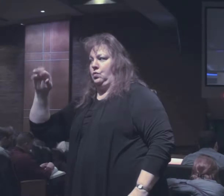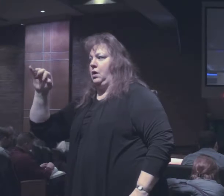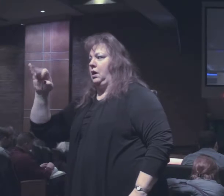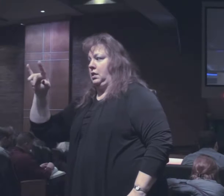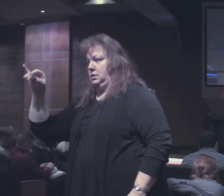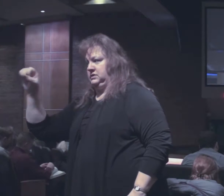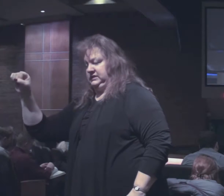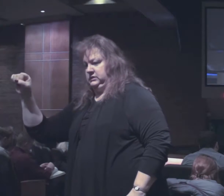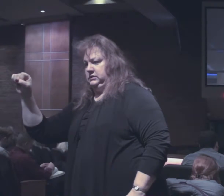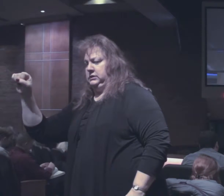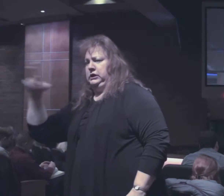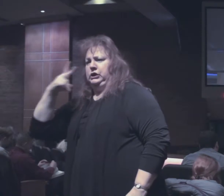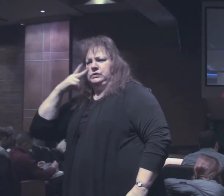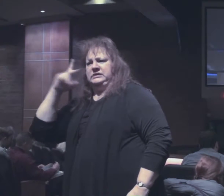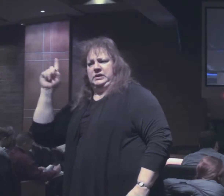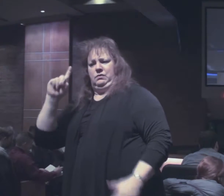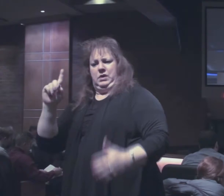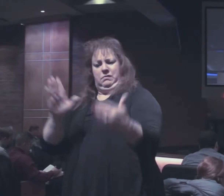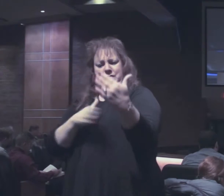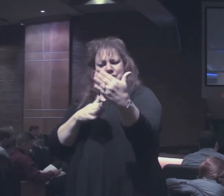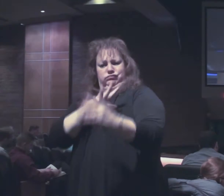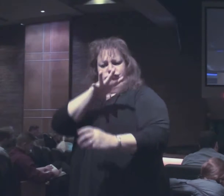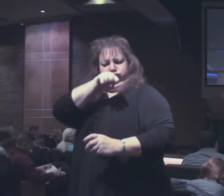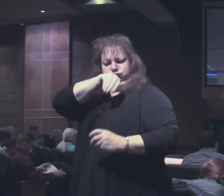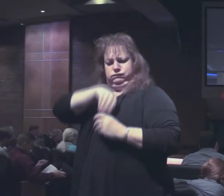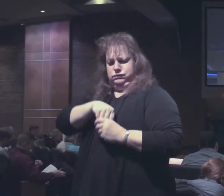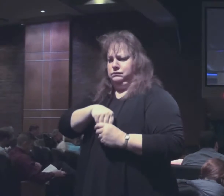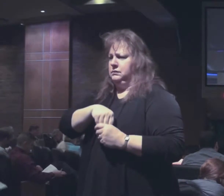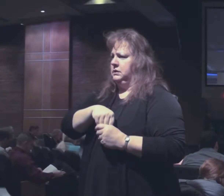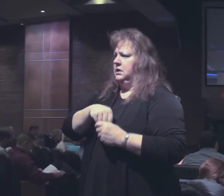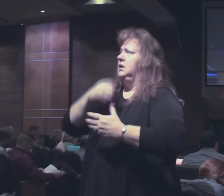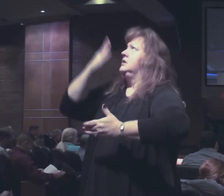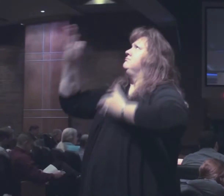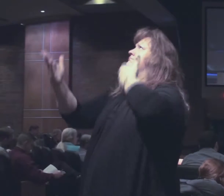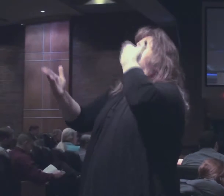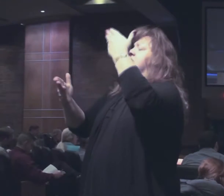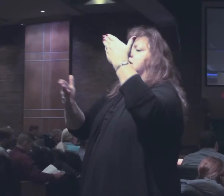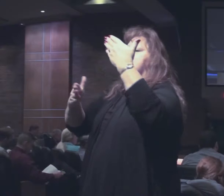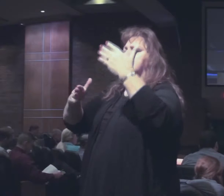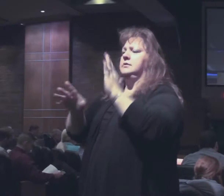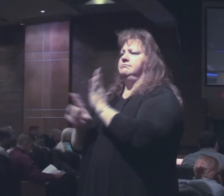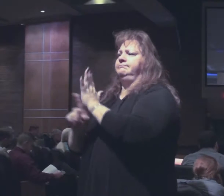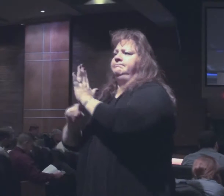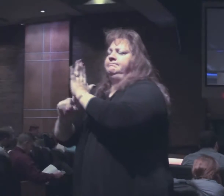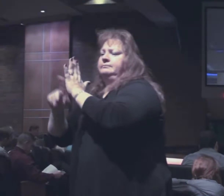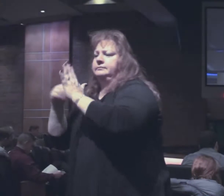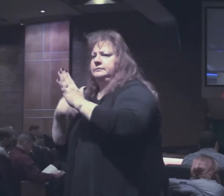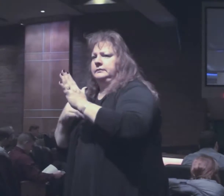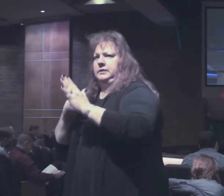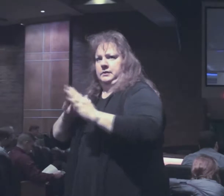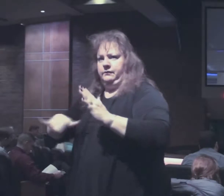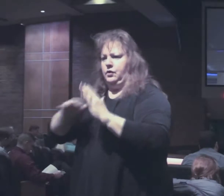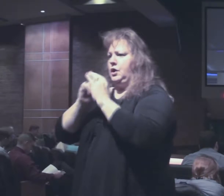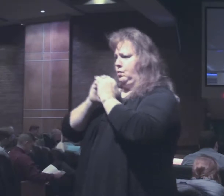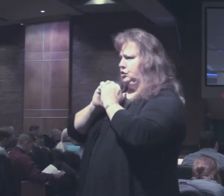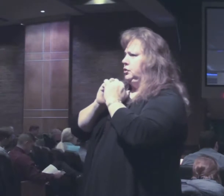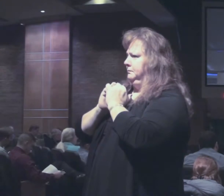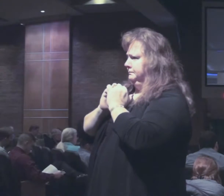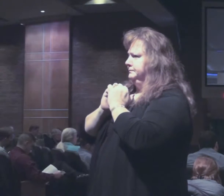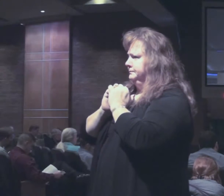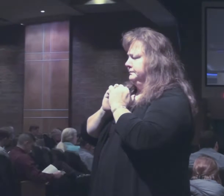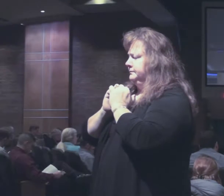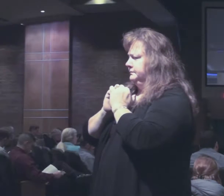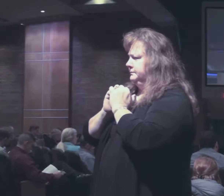see something of the place that music played, singing and instruments in the worship of the nation Israel.